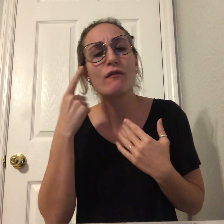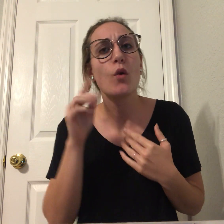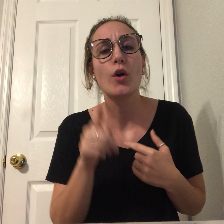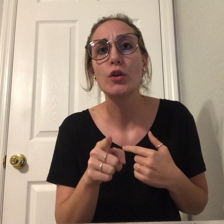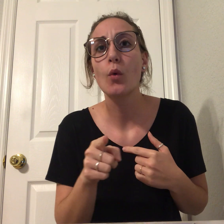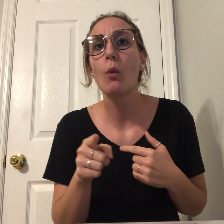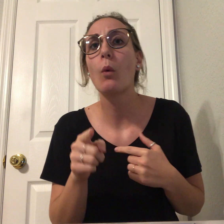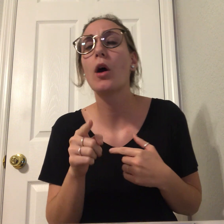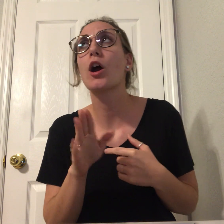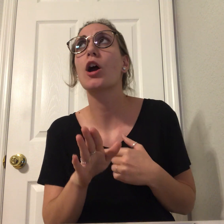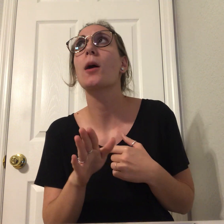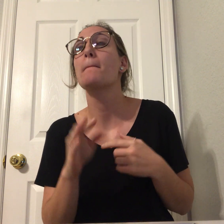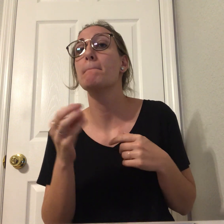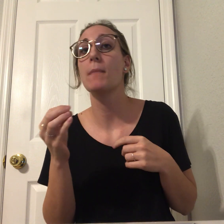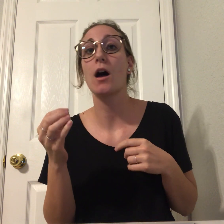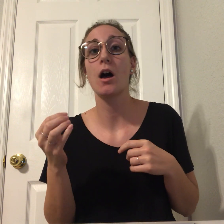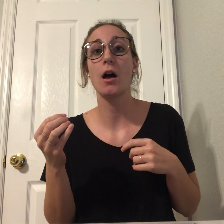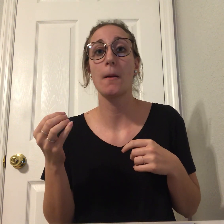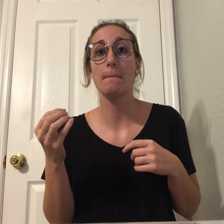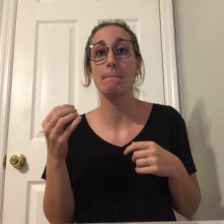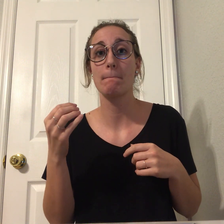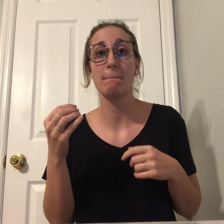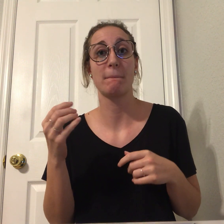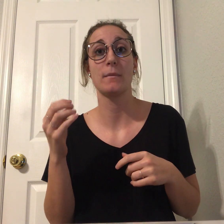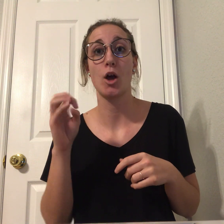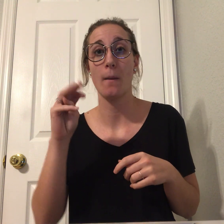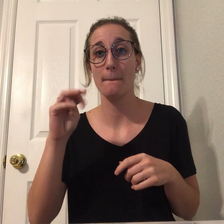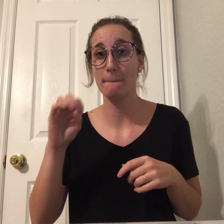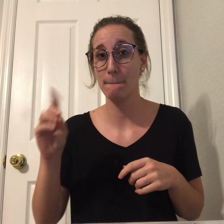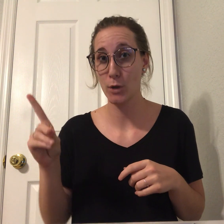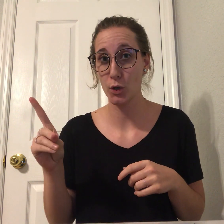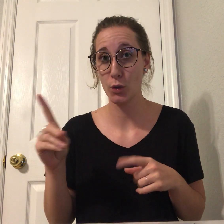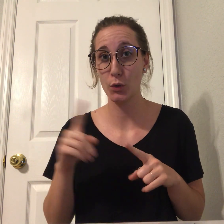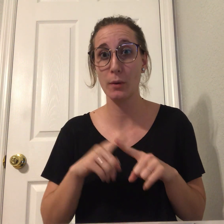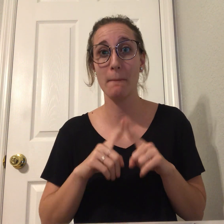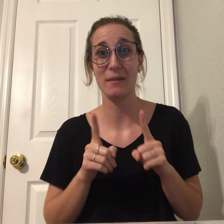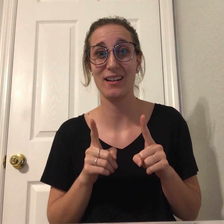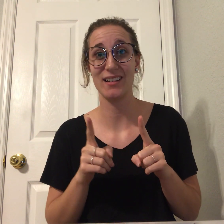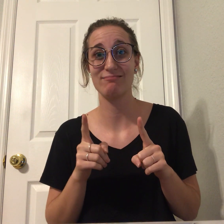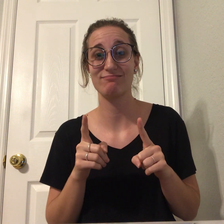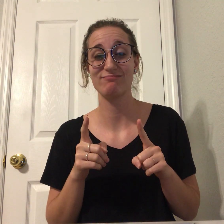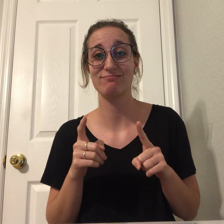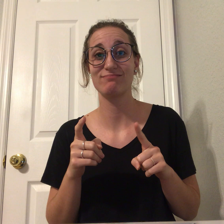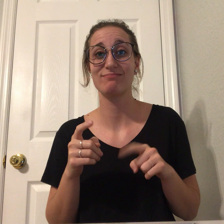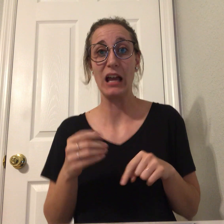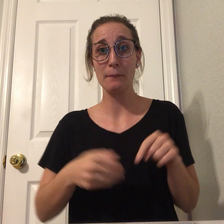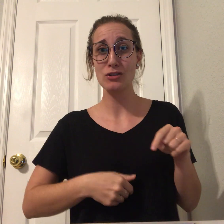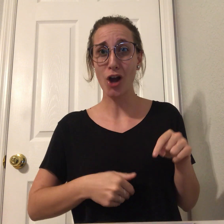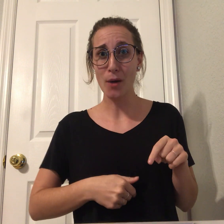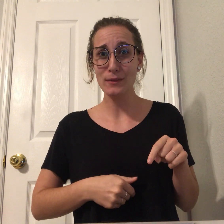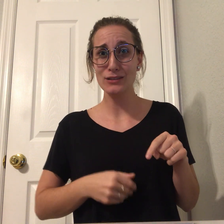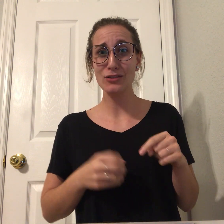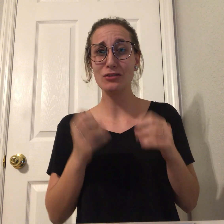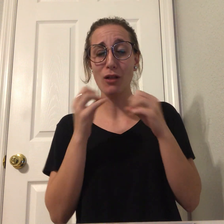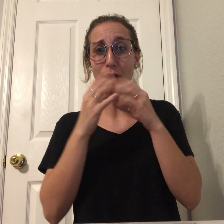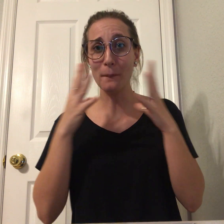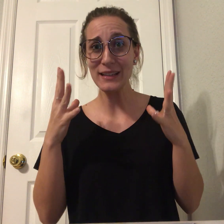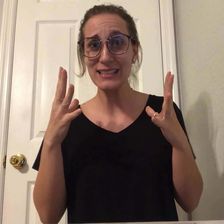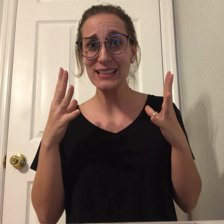that, research is showing inflammation, abdominal obesity, and finally that aging adults live longer if they have